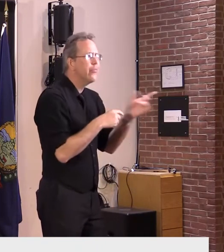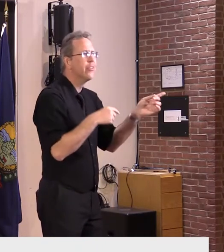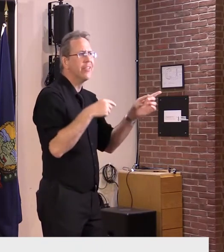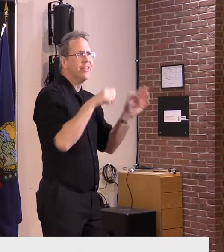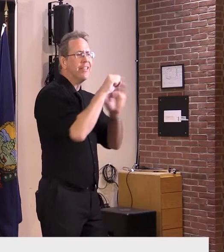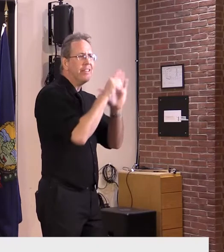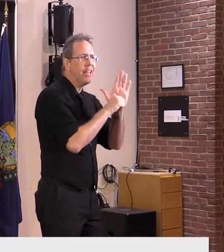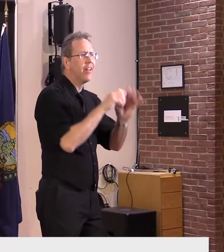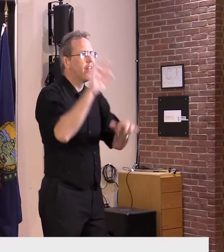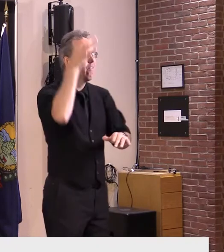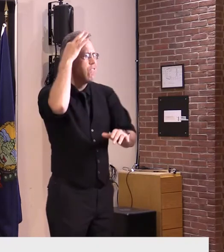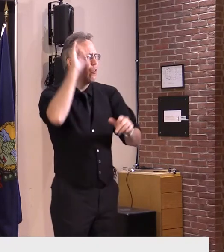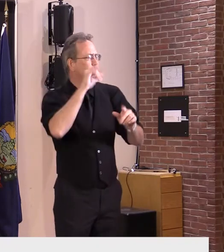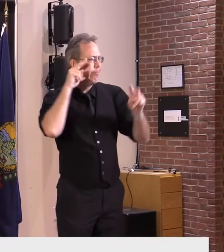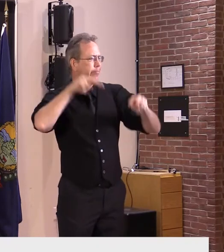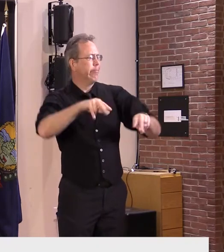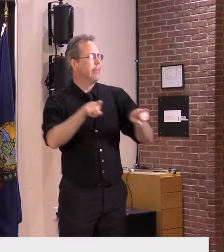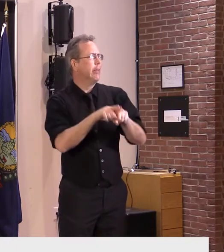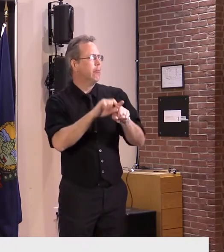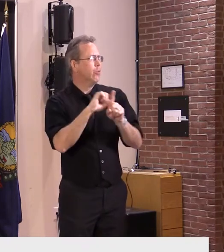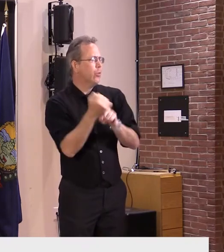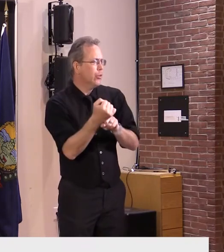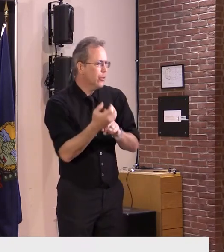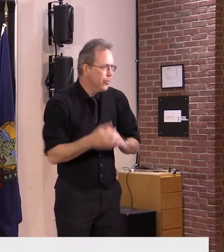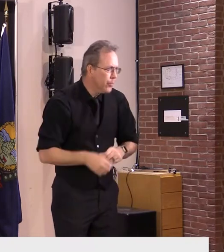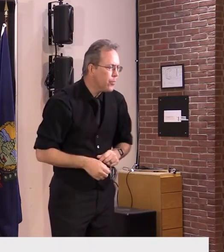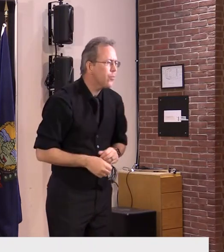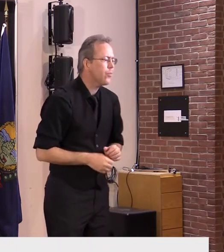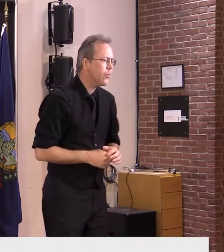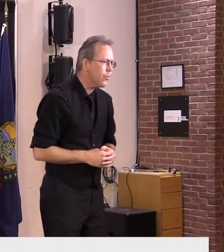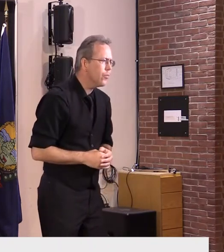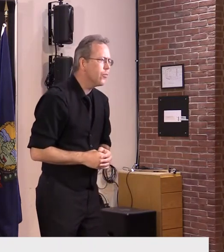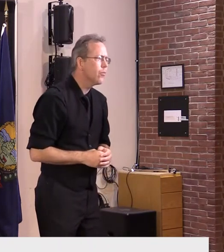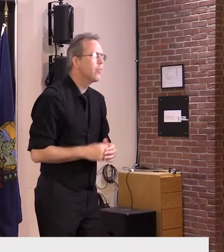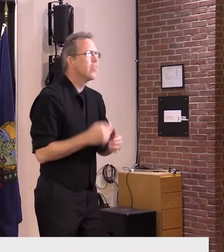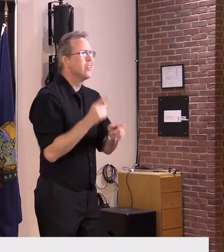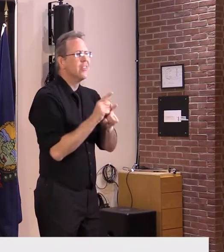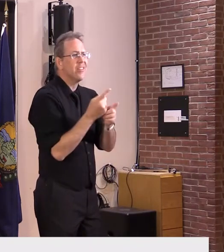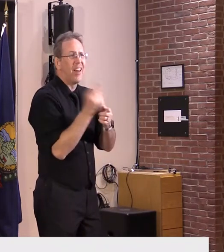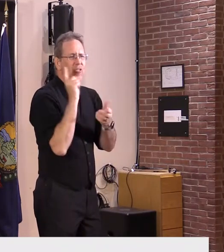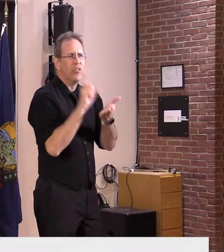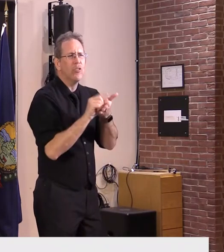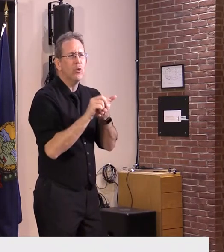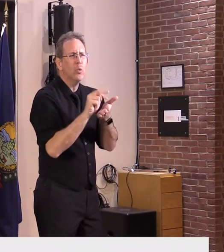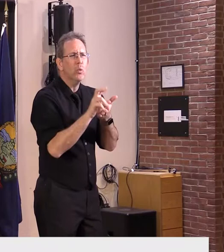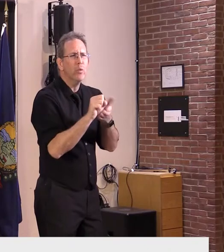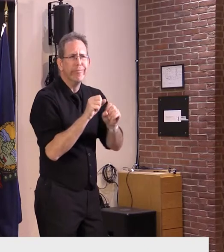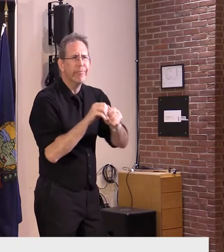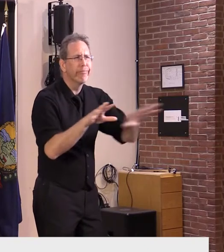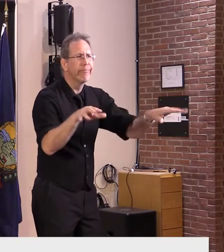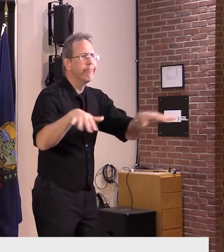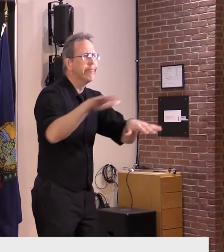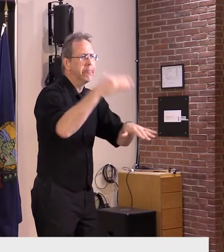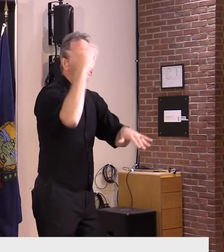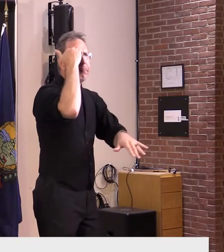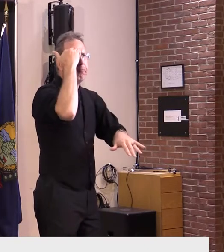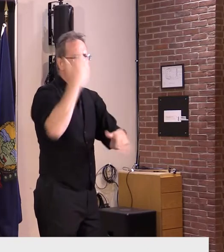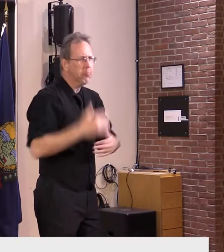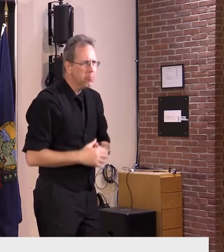Large operation that was publicized last week credit to interdiction in a particular community.